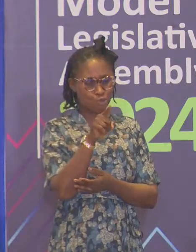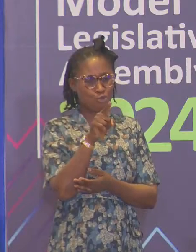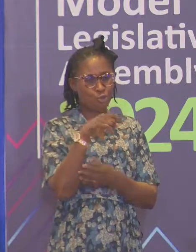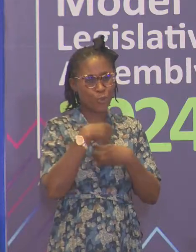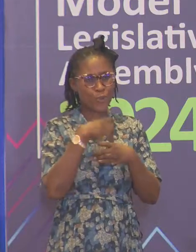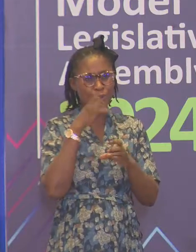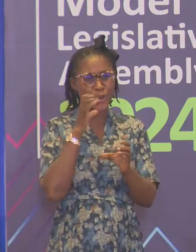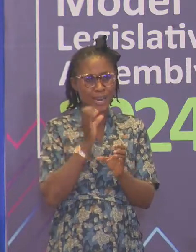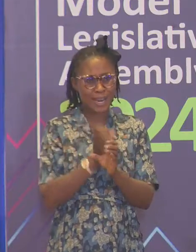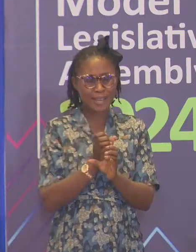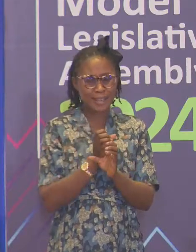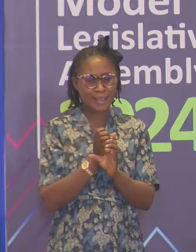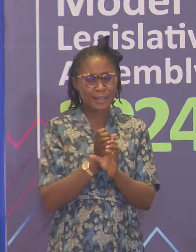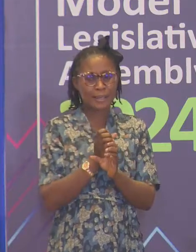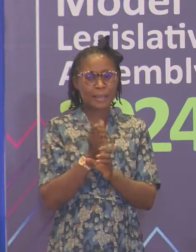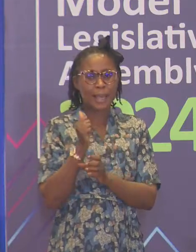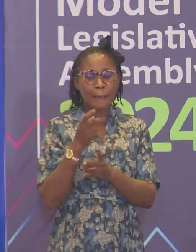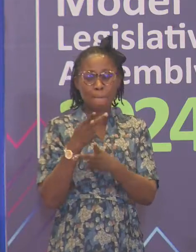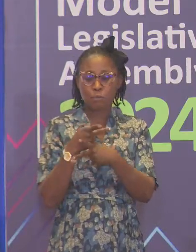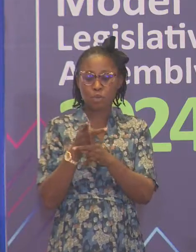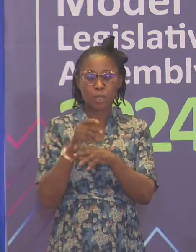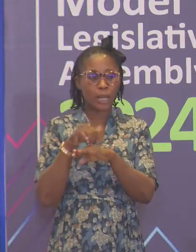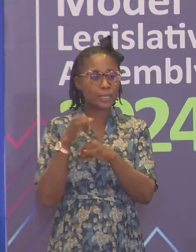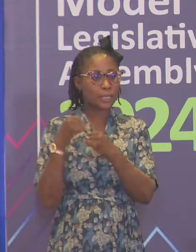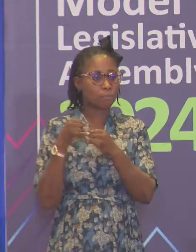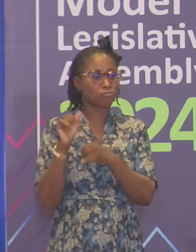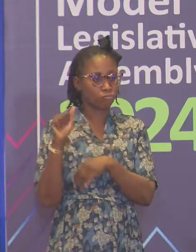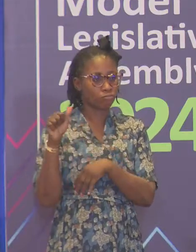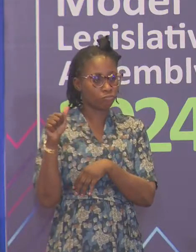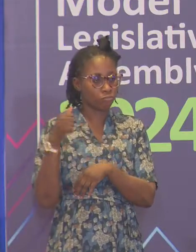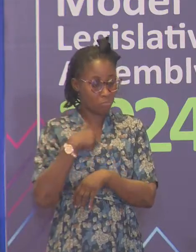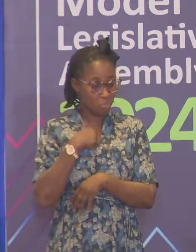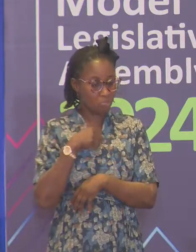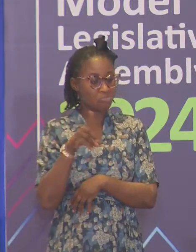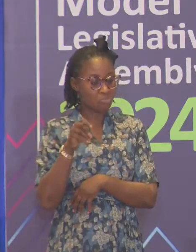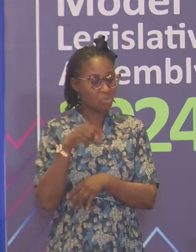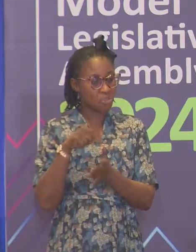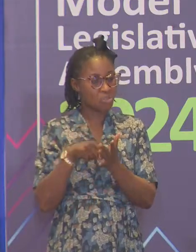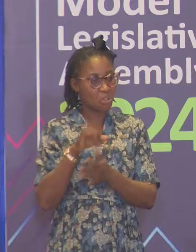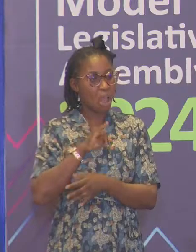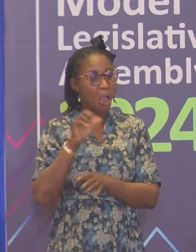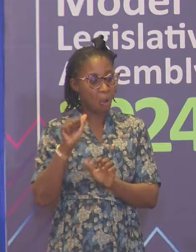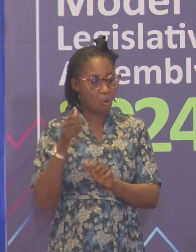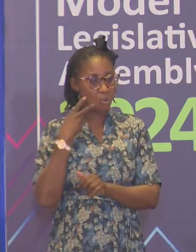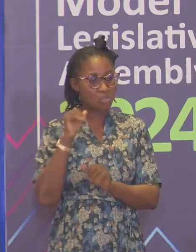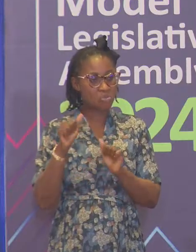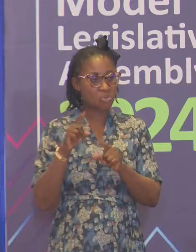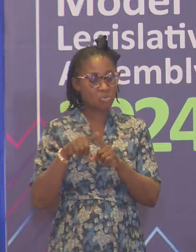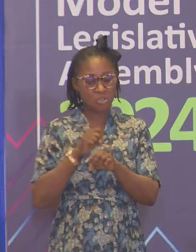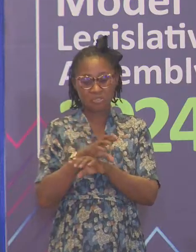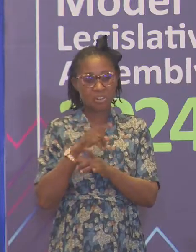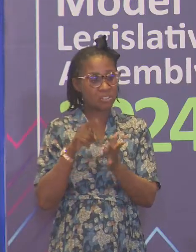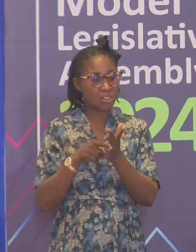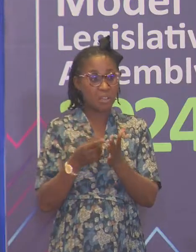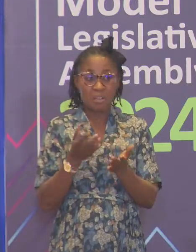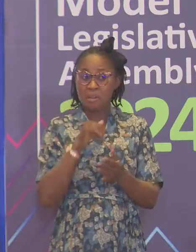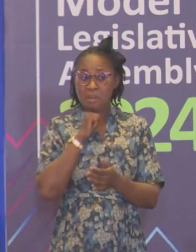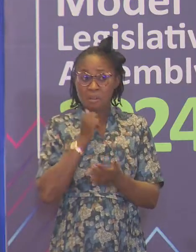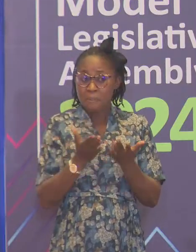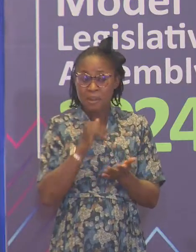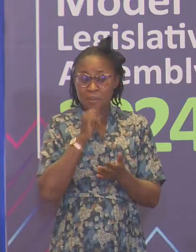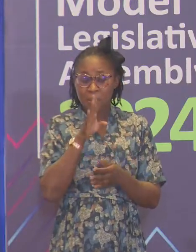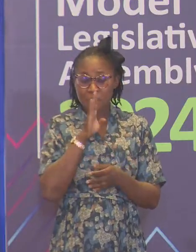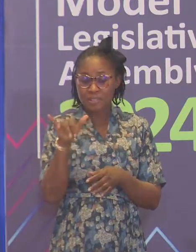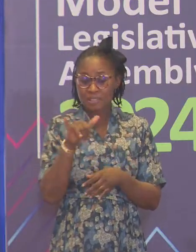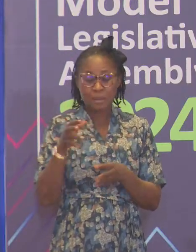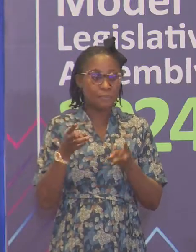create a product at the end of the day. Say, yes, I did this. I was able to influence this. It might not be in the same way. It might be in